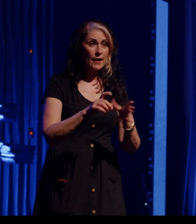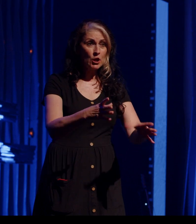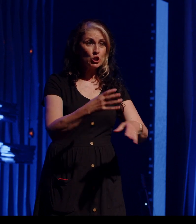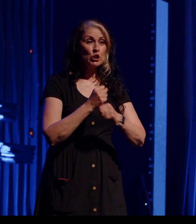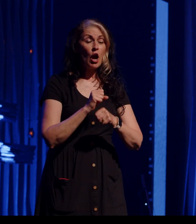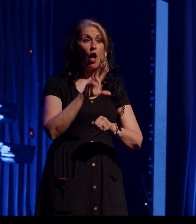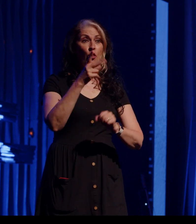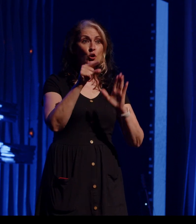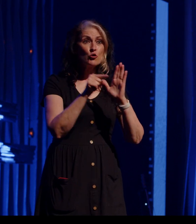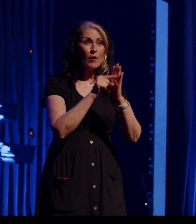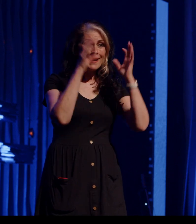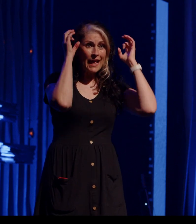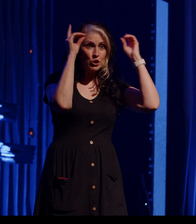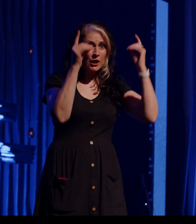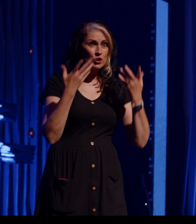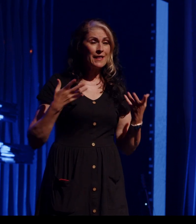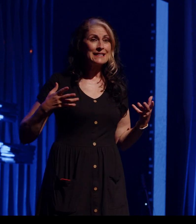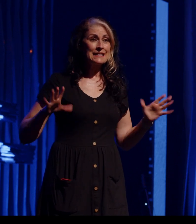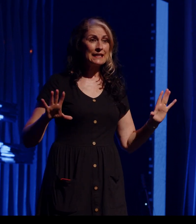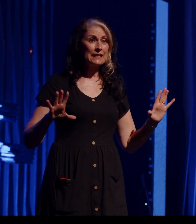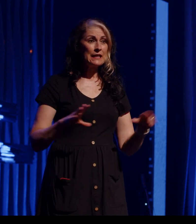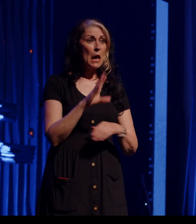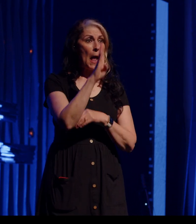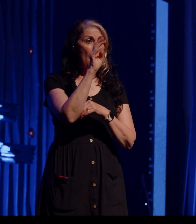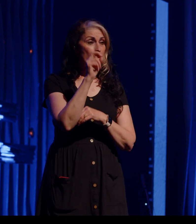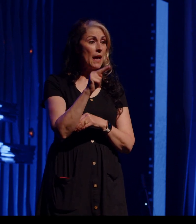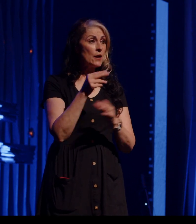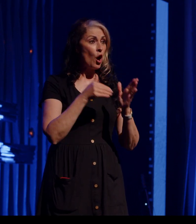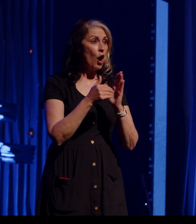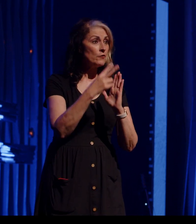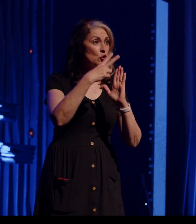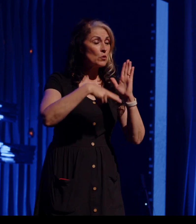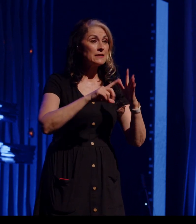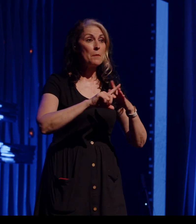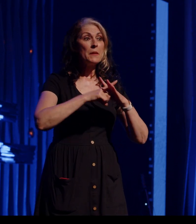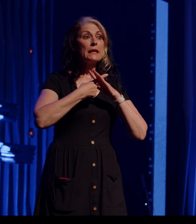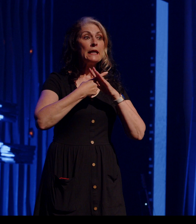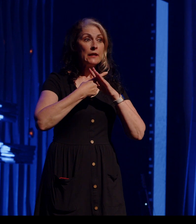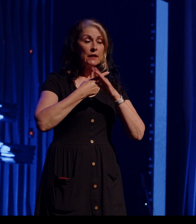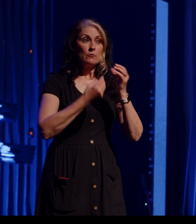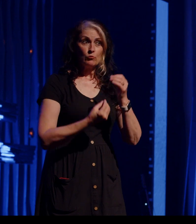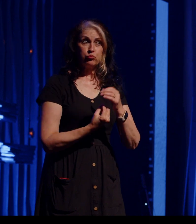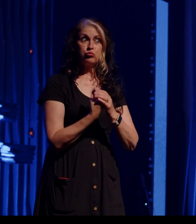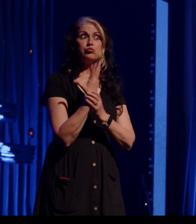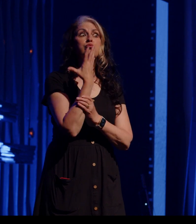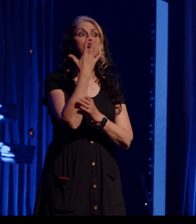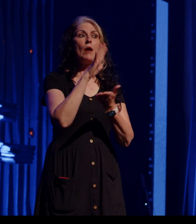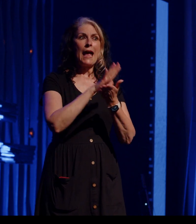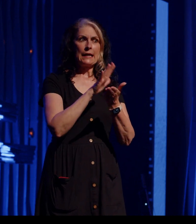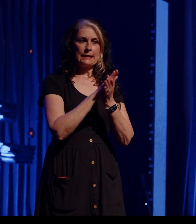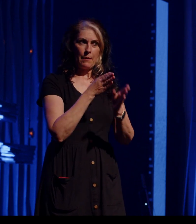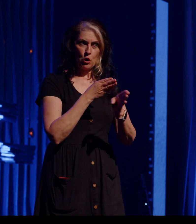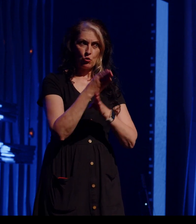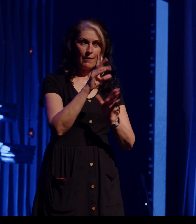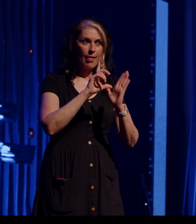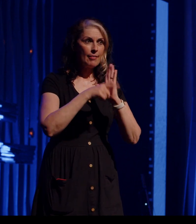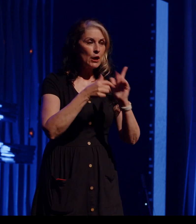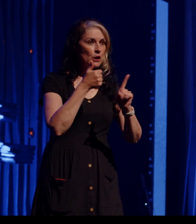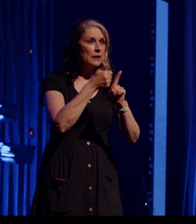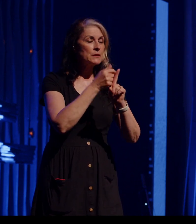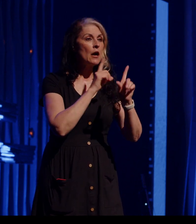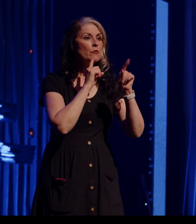received a 3rd grade education. For Ben, regular reading was the beginning of a fruitful academic career that eventually